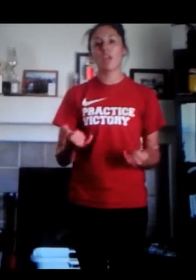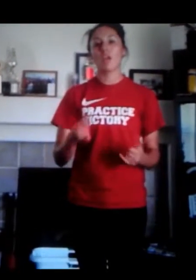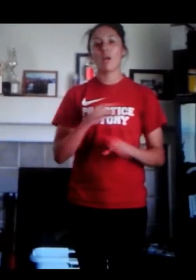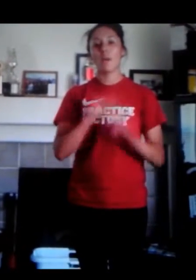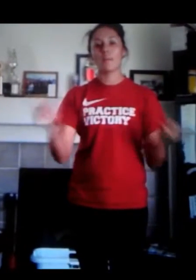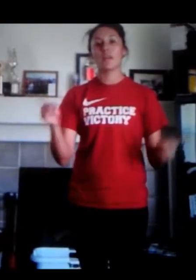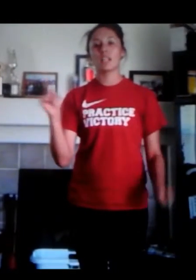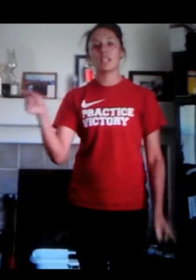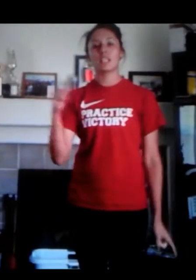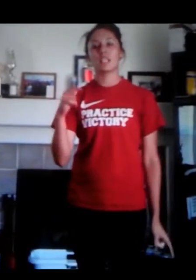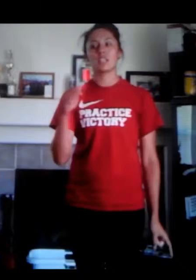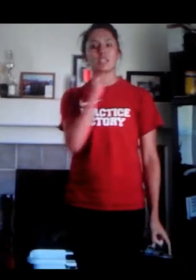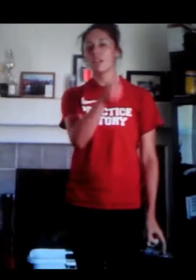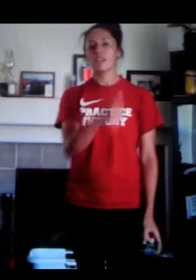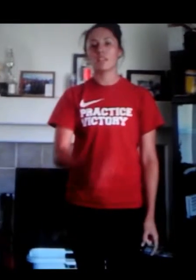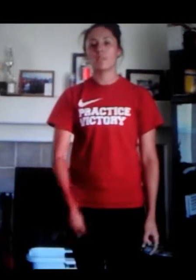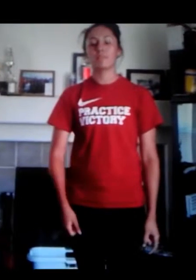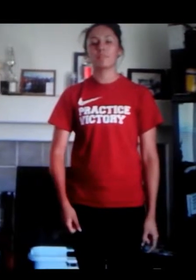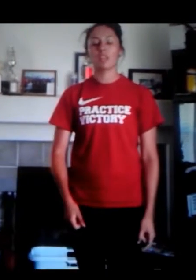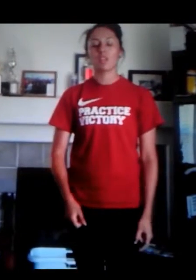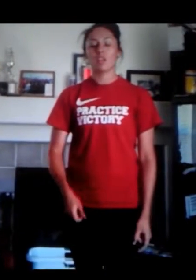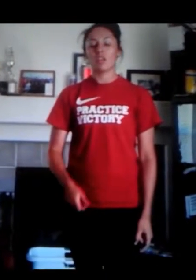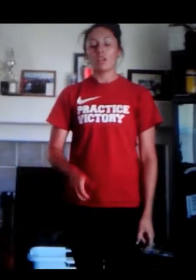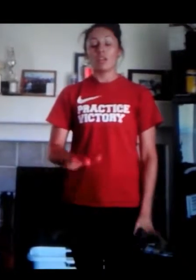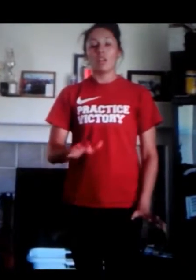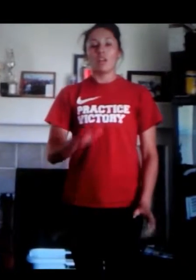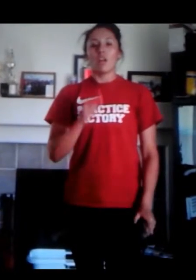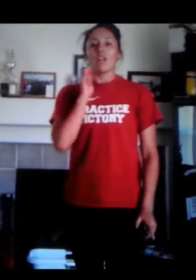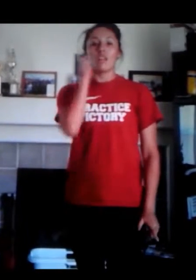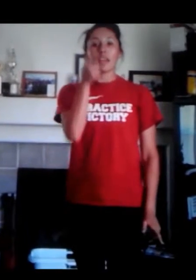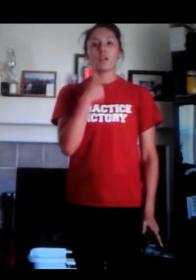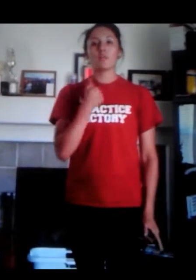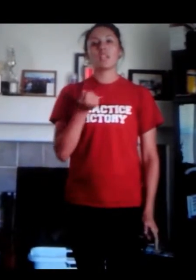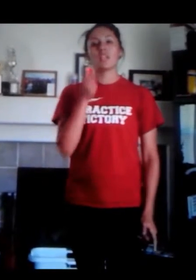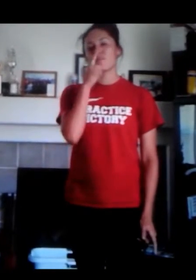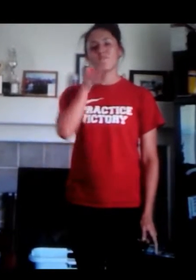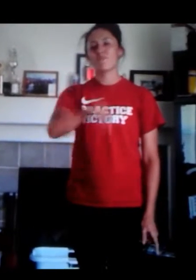I got scared, but went to tell MJ to get on my car.